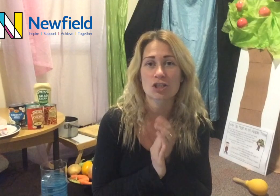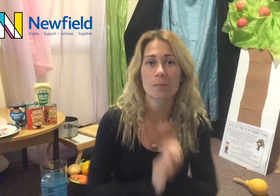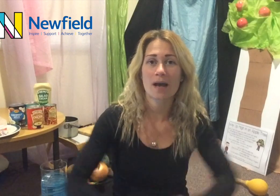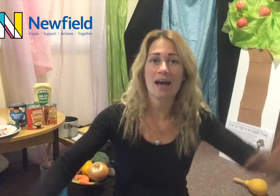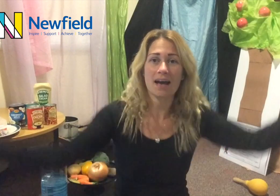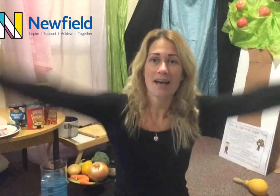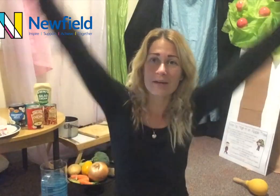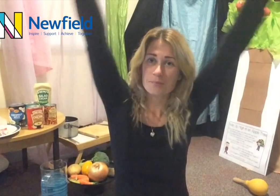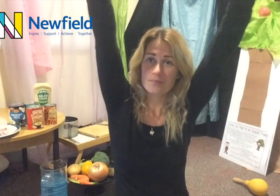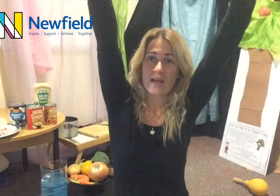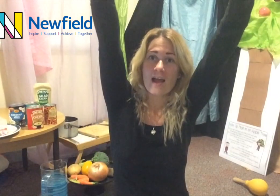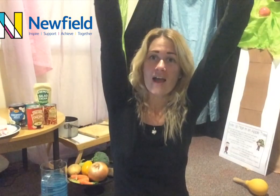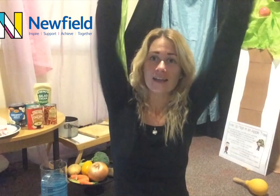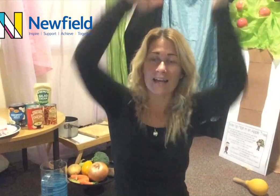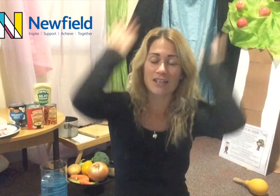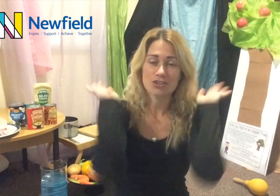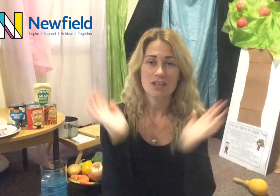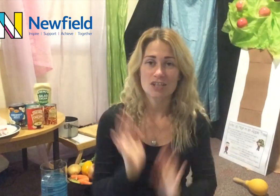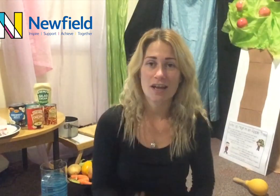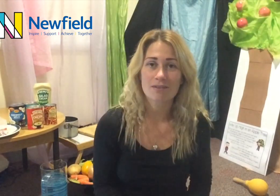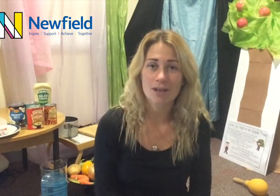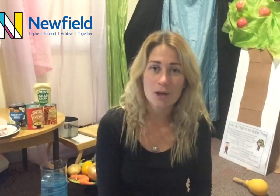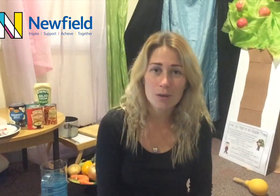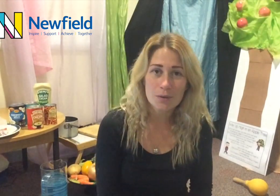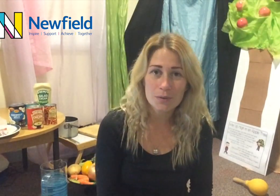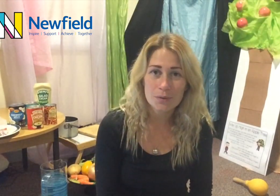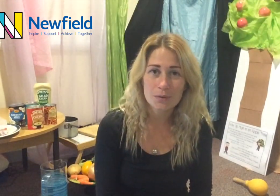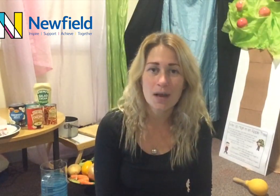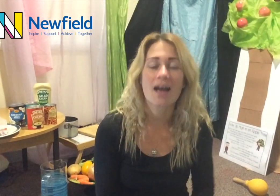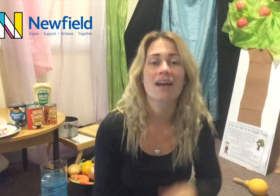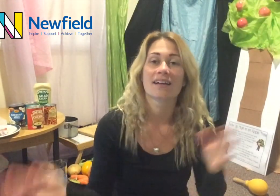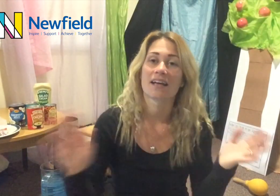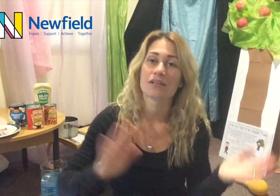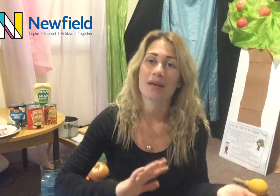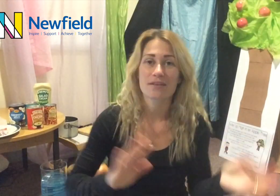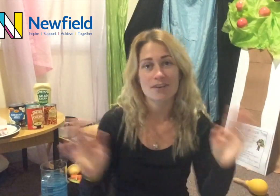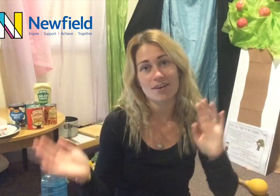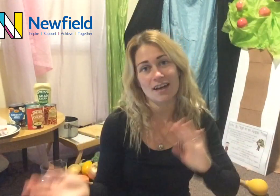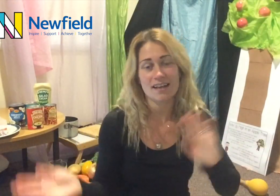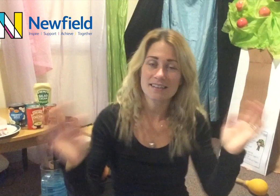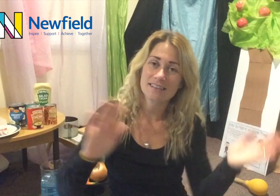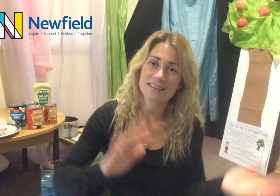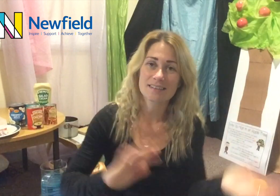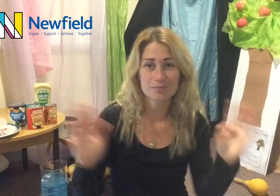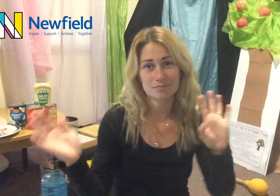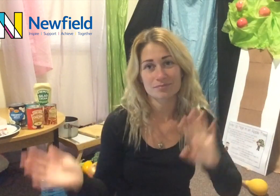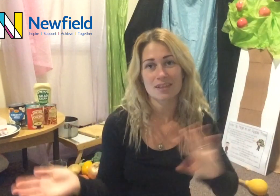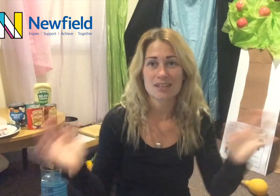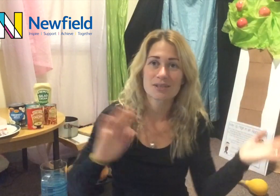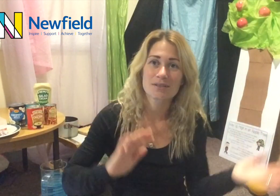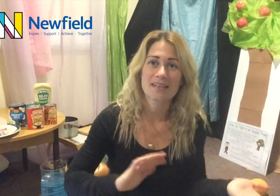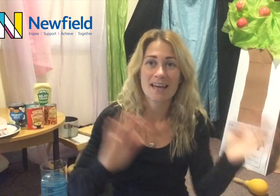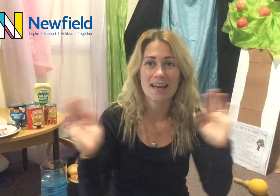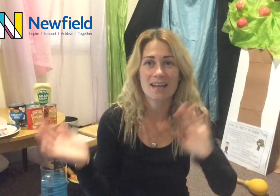up high? Can you stretch down low? Can you wave your hands to say